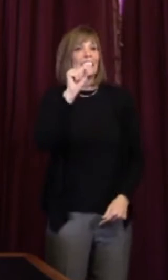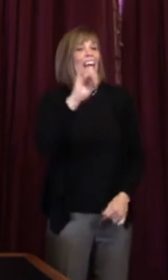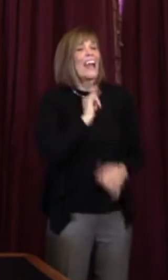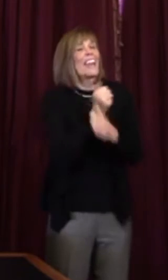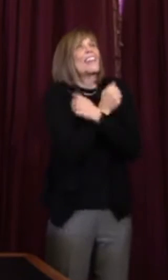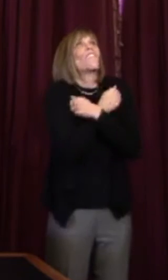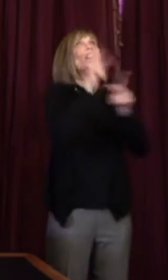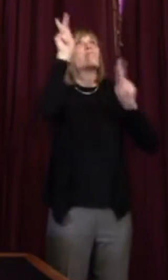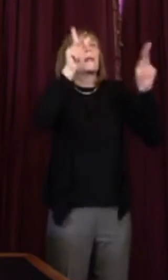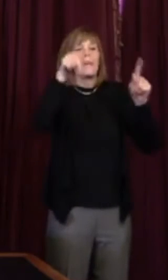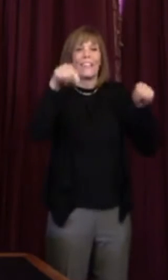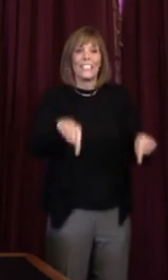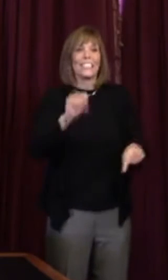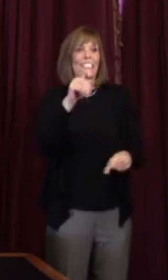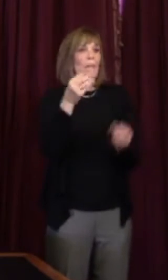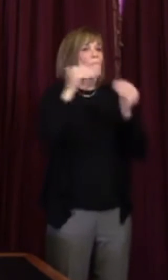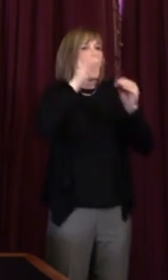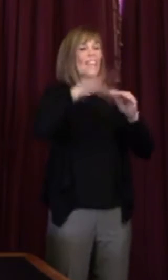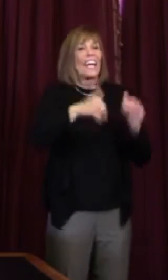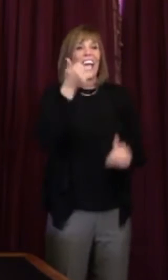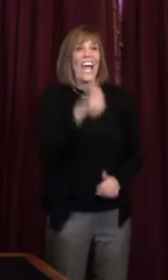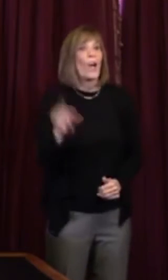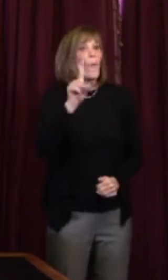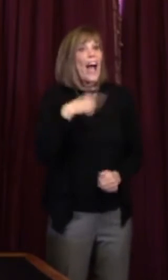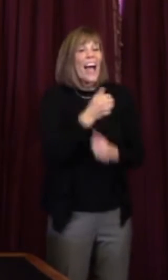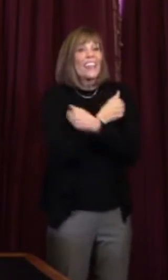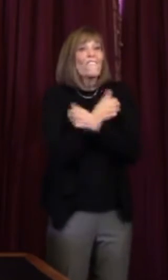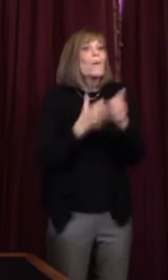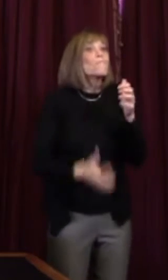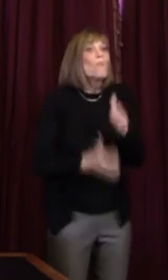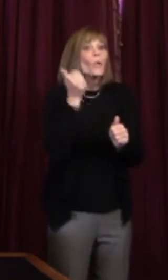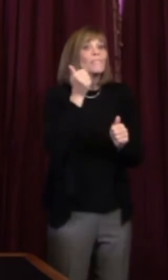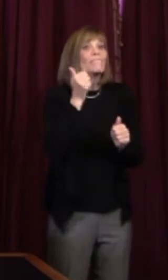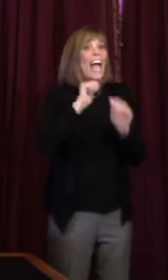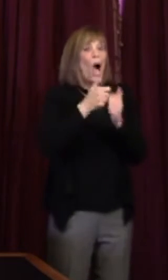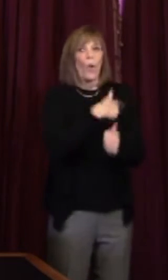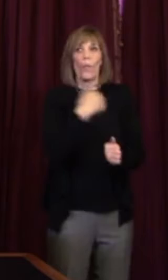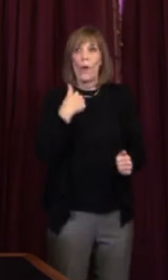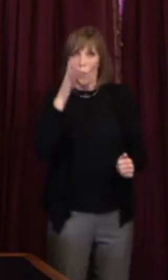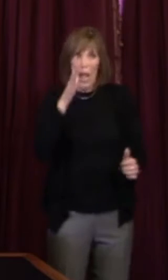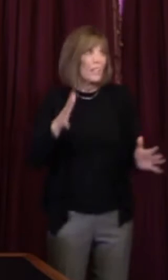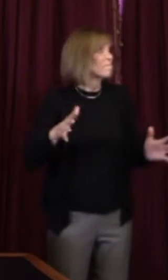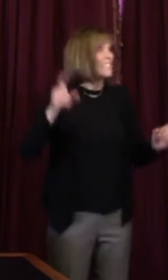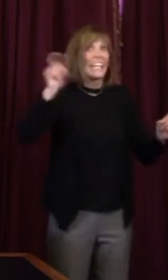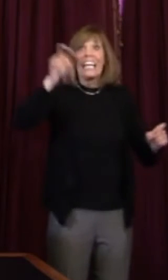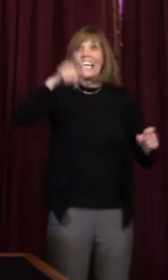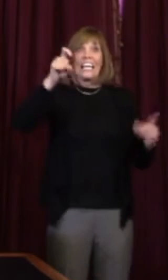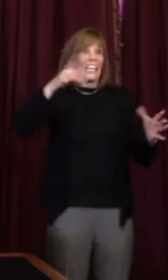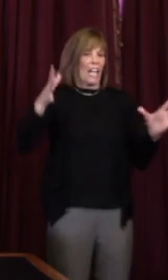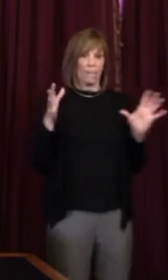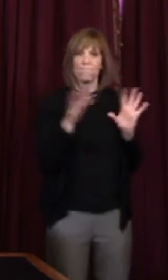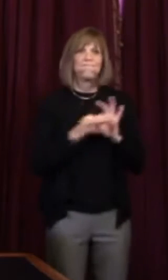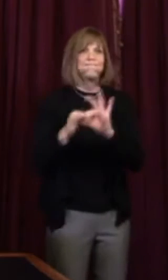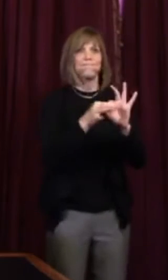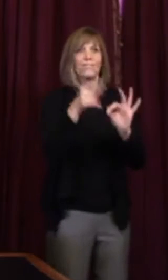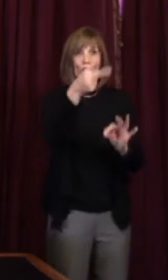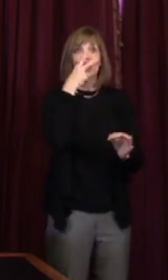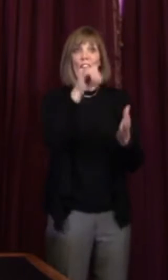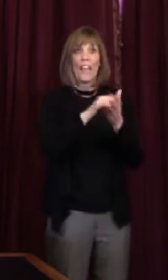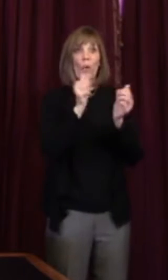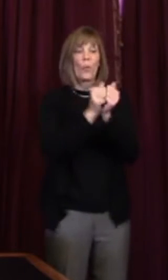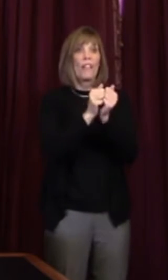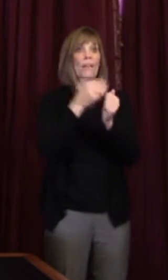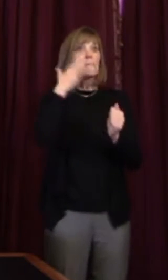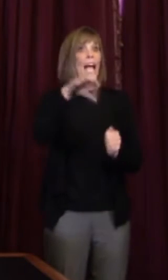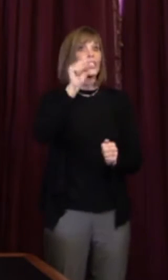of this state more than anything else. What I love most about this state is how we band together in crisis. You saw it with the derecho. You